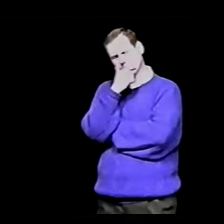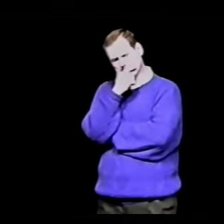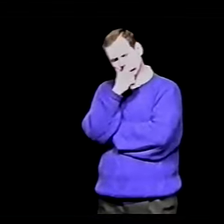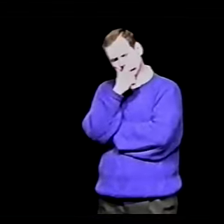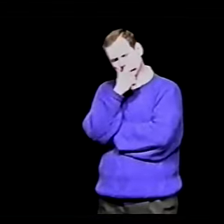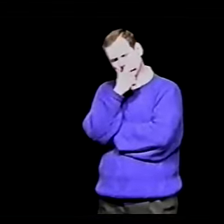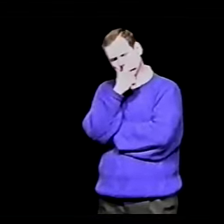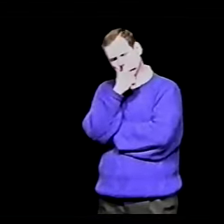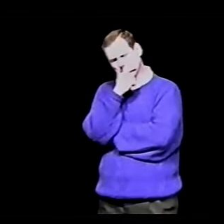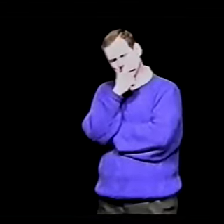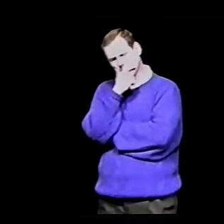Thank you.